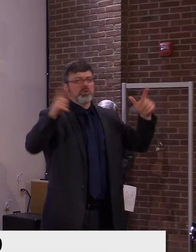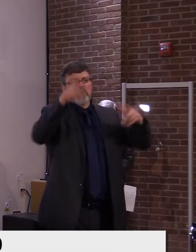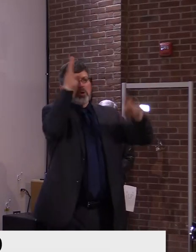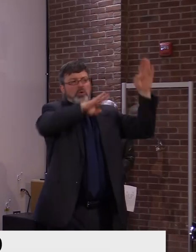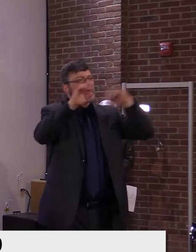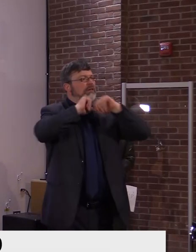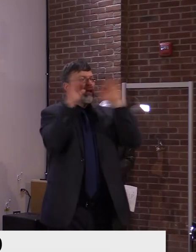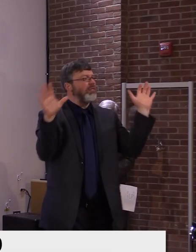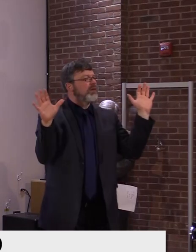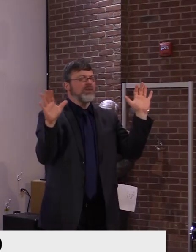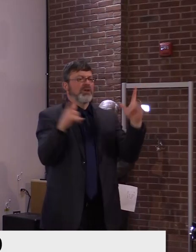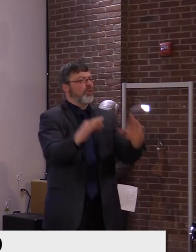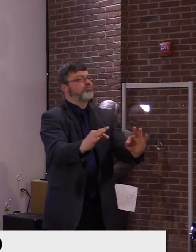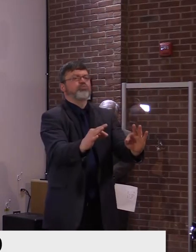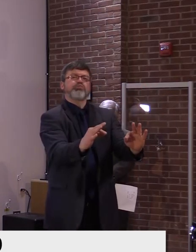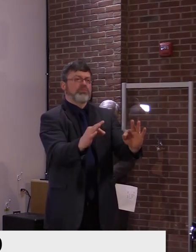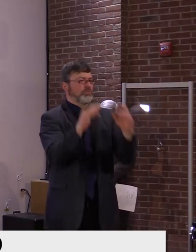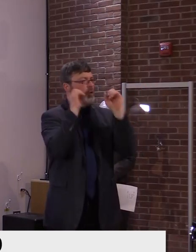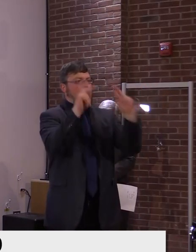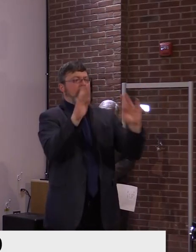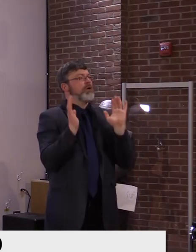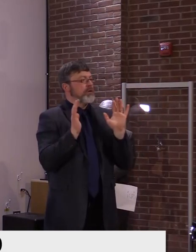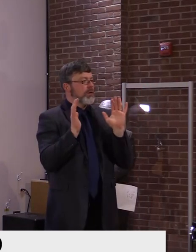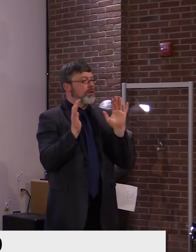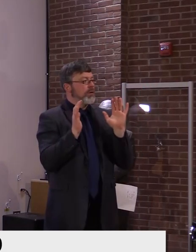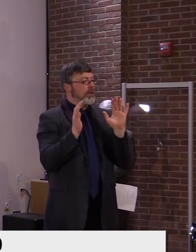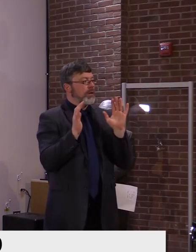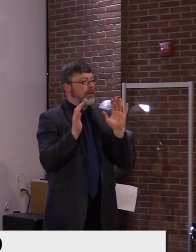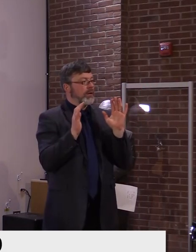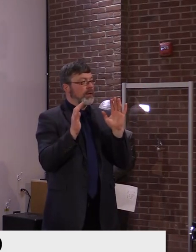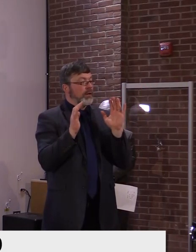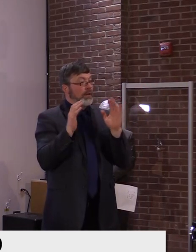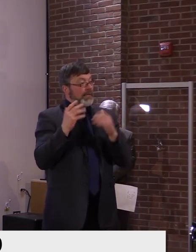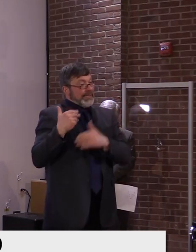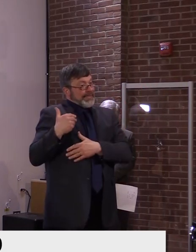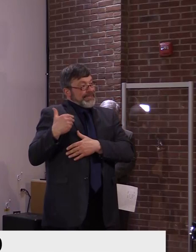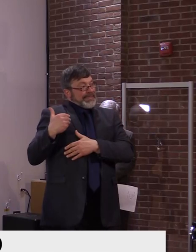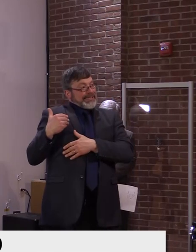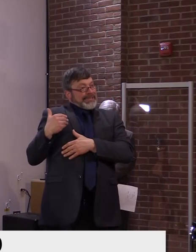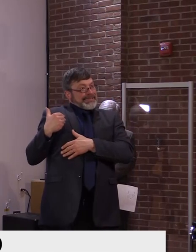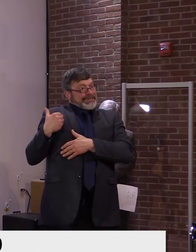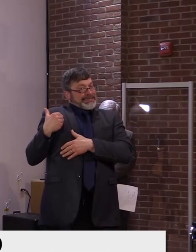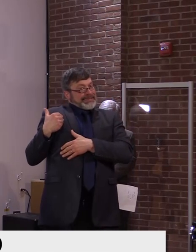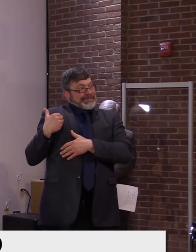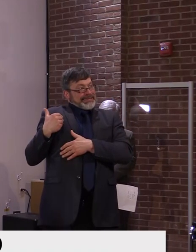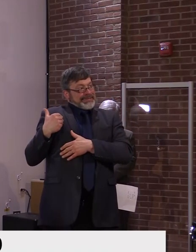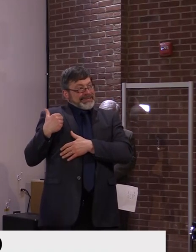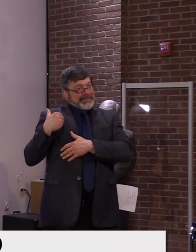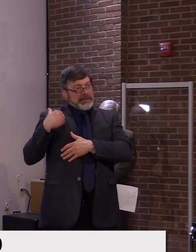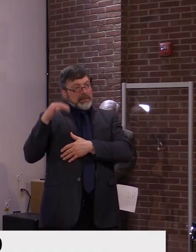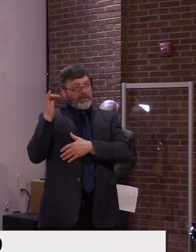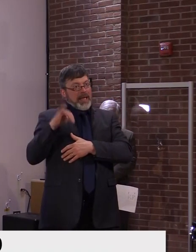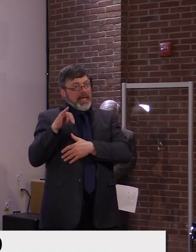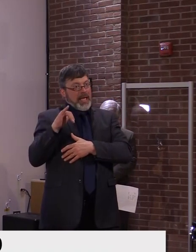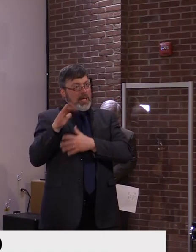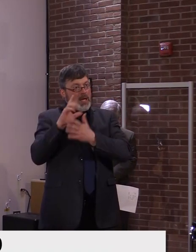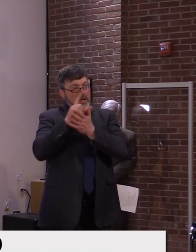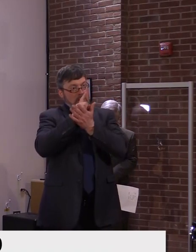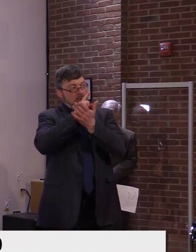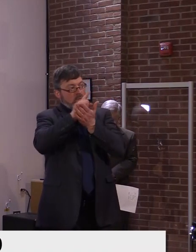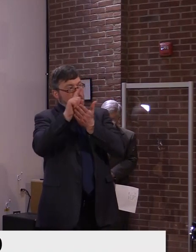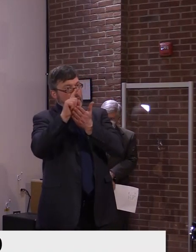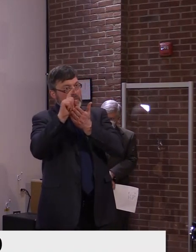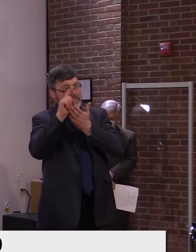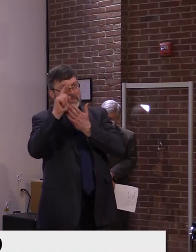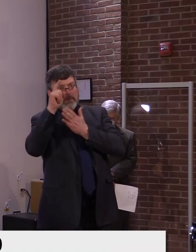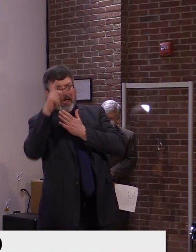who may have symptoms that frankly would be quite serious and alarming to them whether they were related to the vaccine or not. And